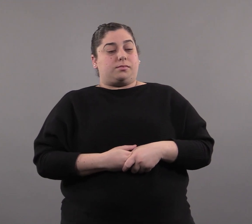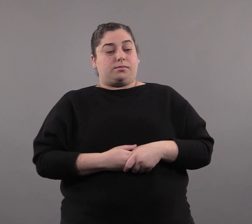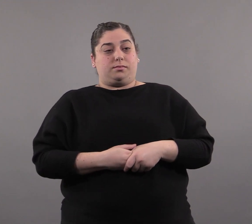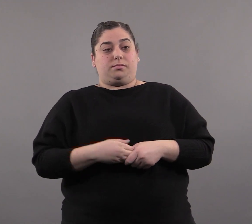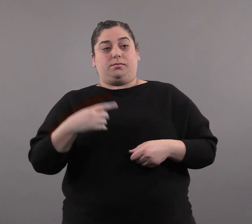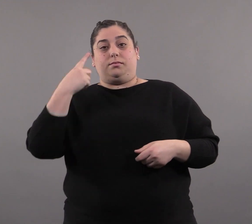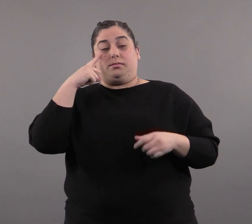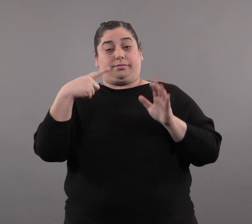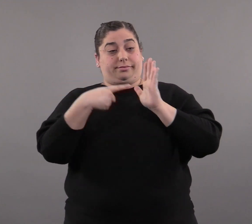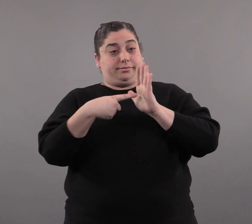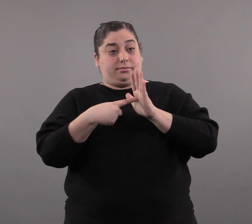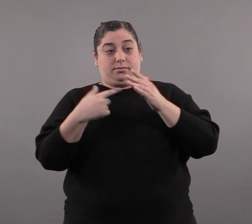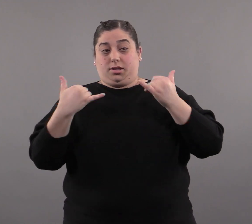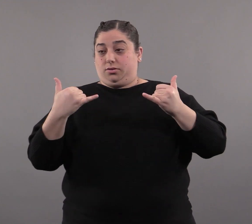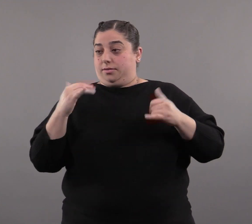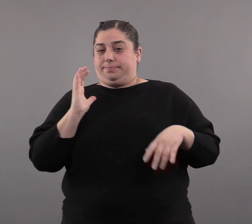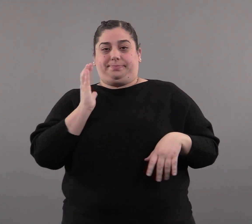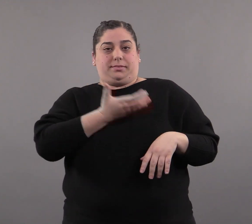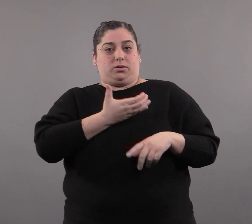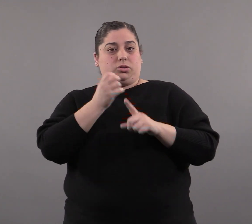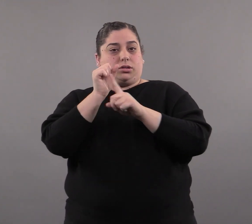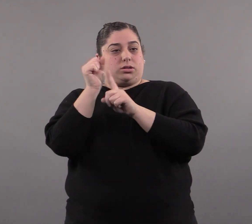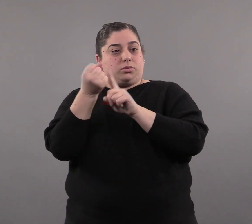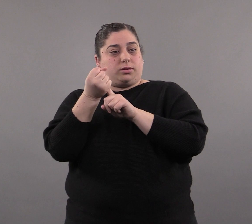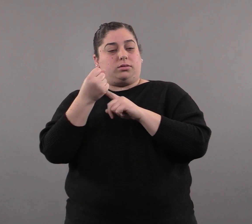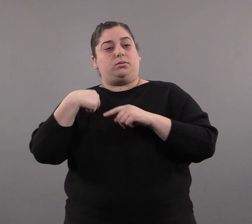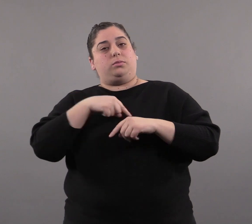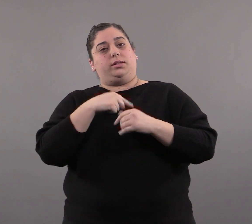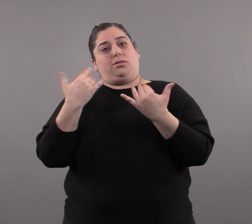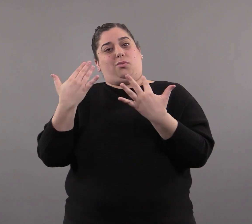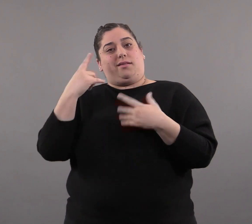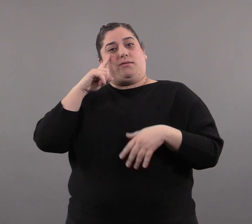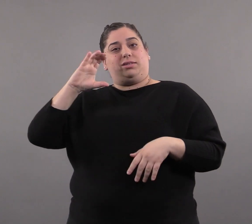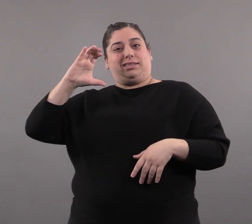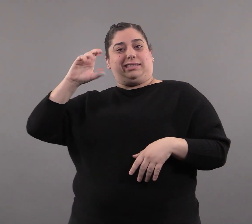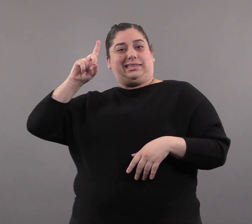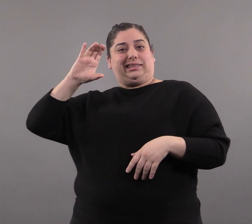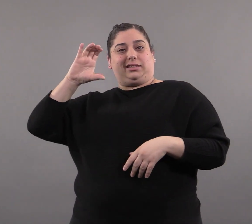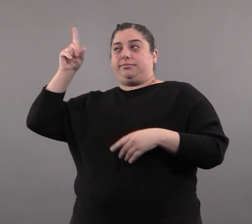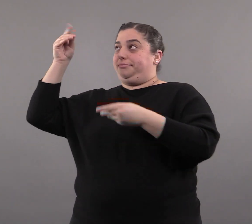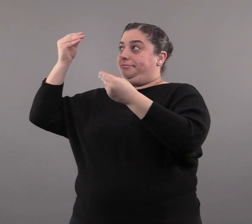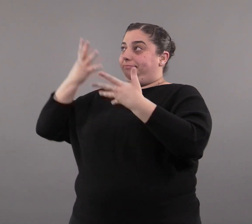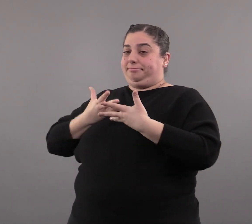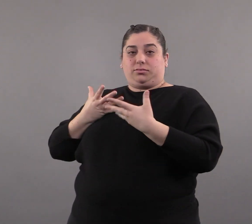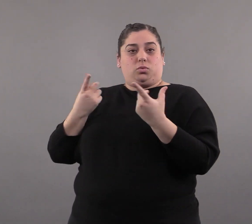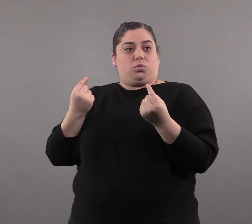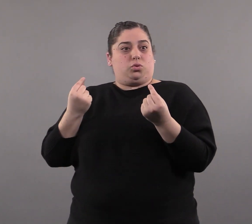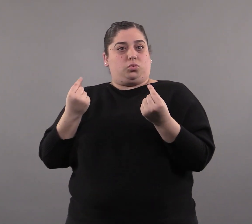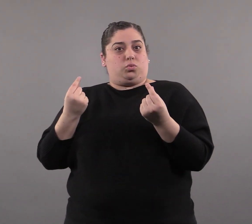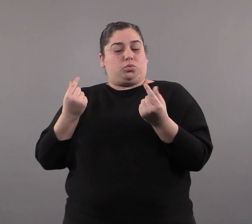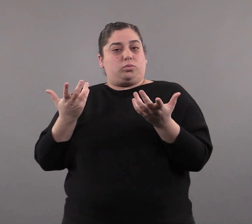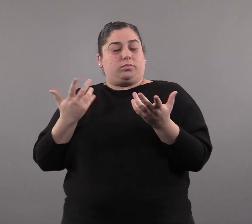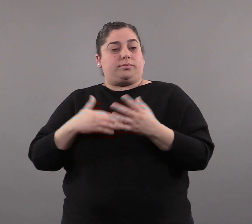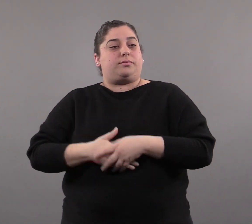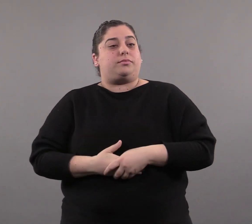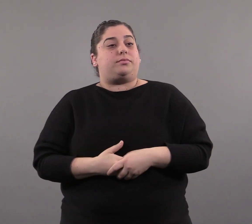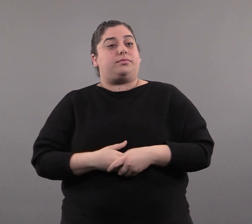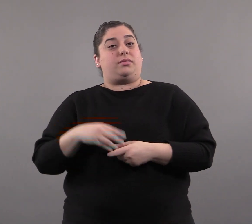are facing, guidance from the CDC with regard to quarantine recommendations that are a little bit more